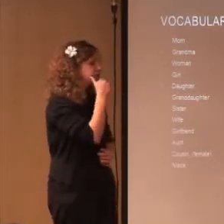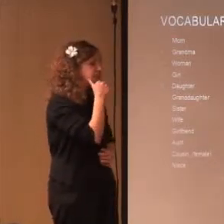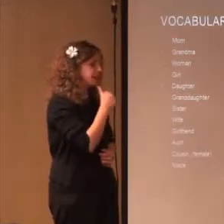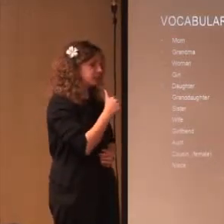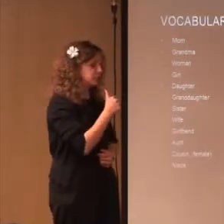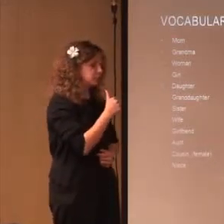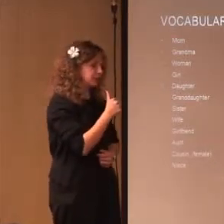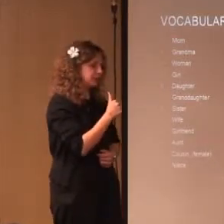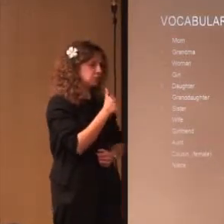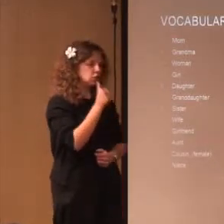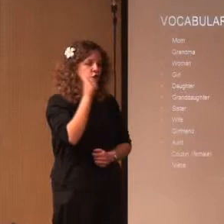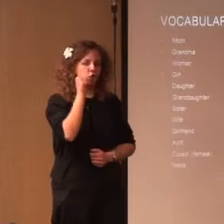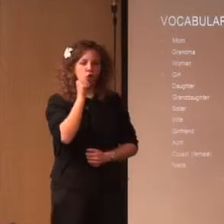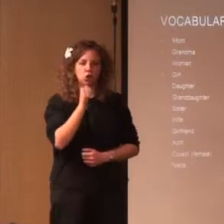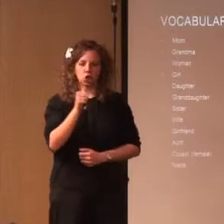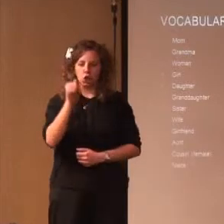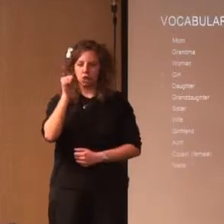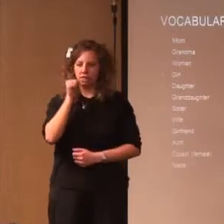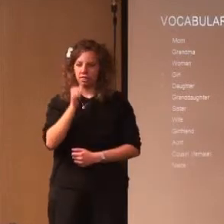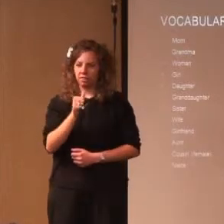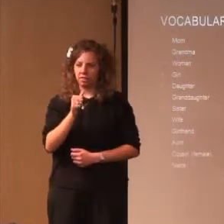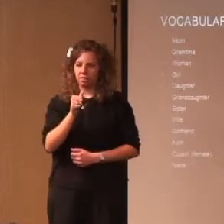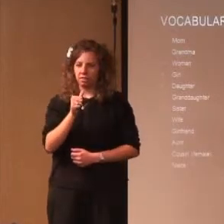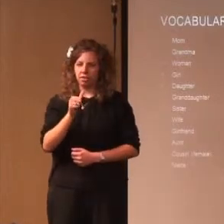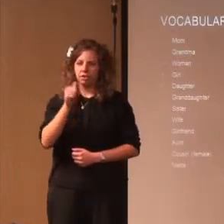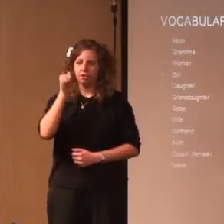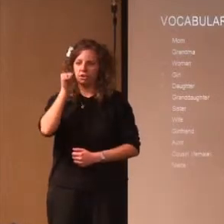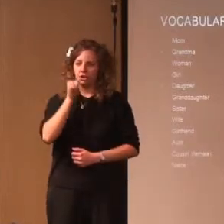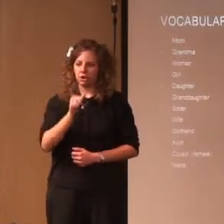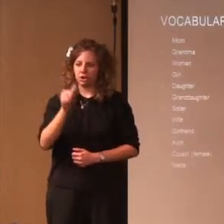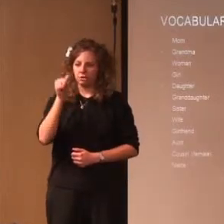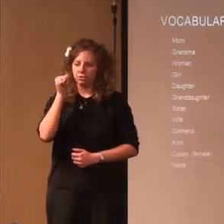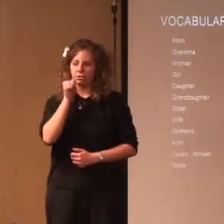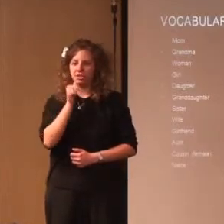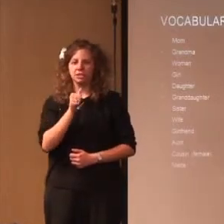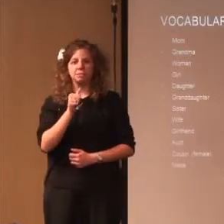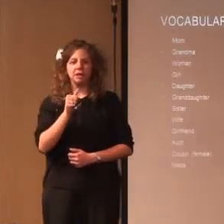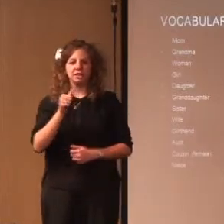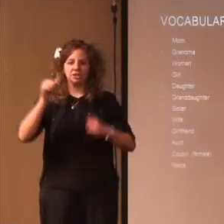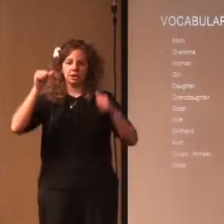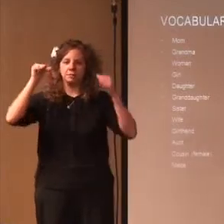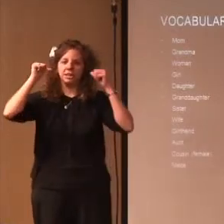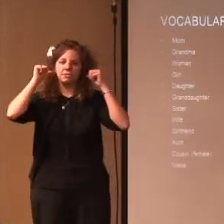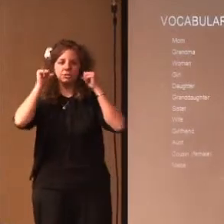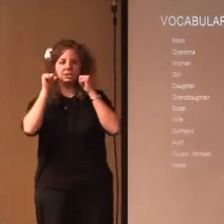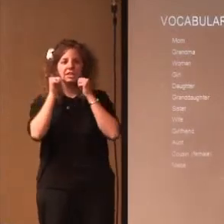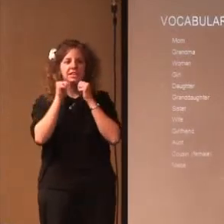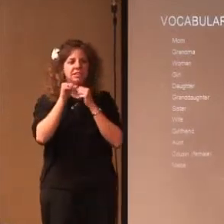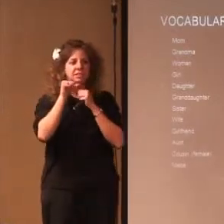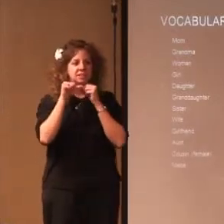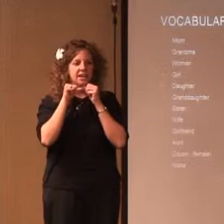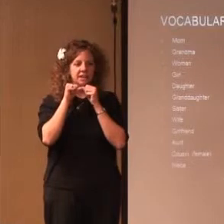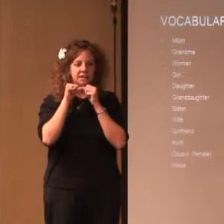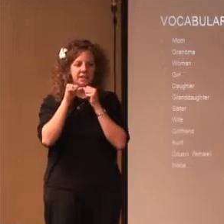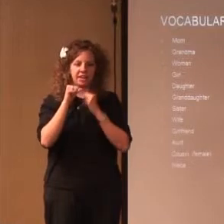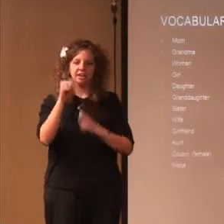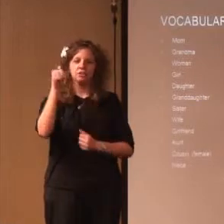like that. Twice. Girl. Girl. So it's like the bonnet strap, like if you were to take it down and tie it here, okay?